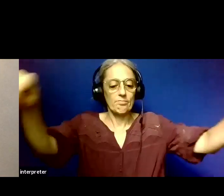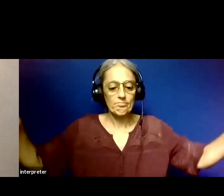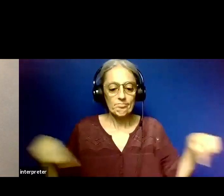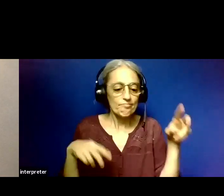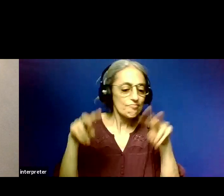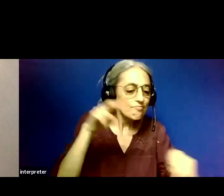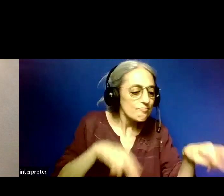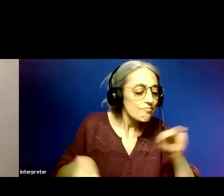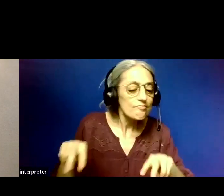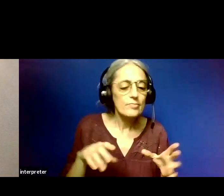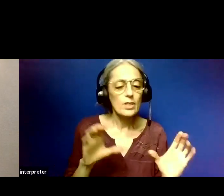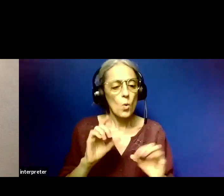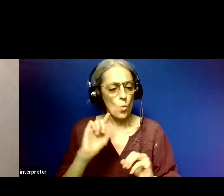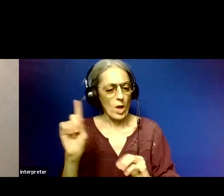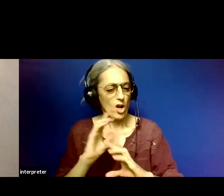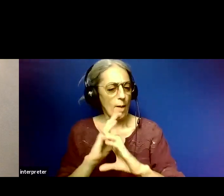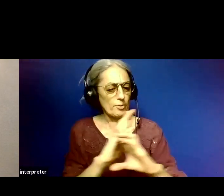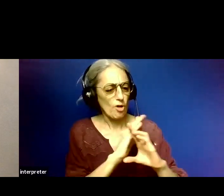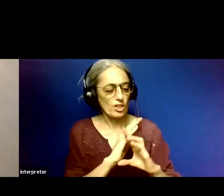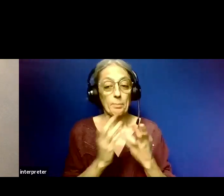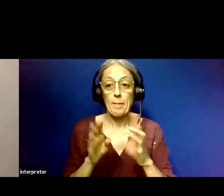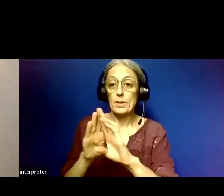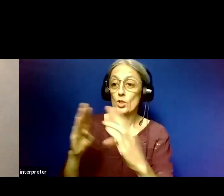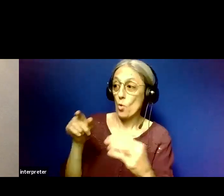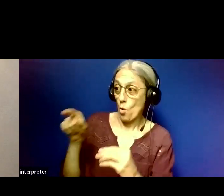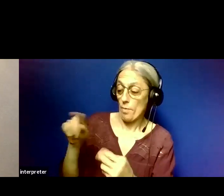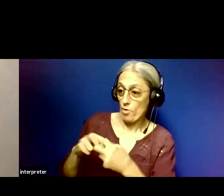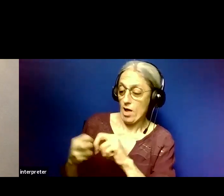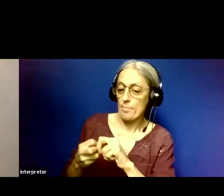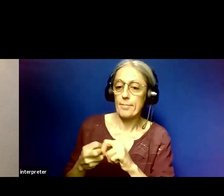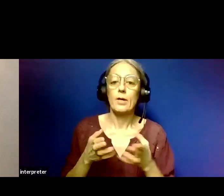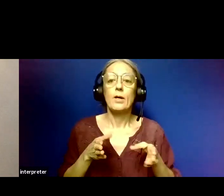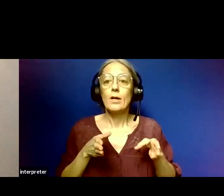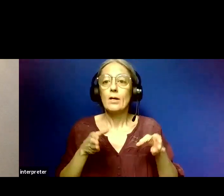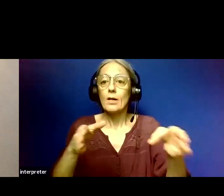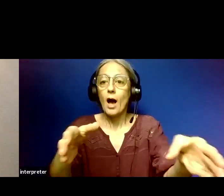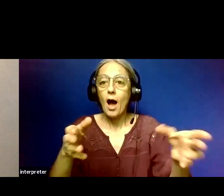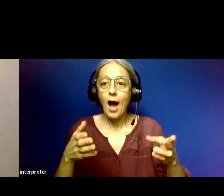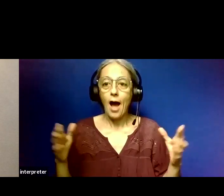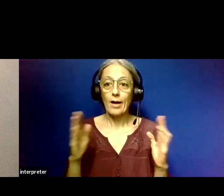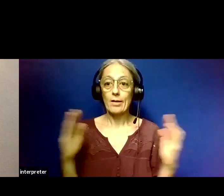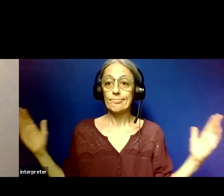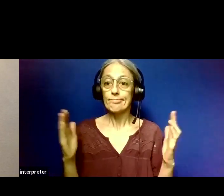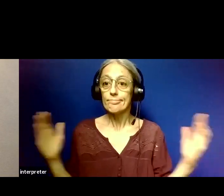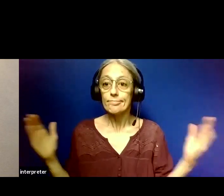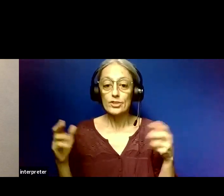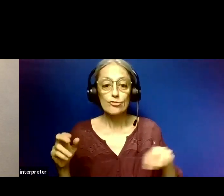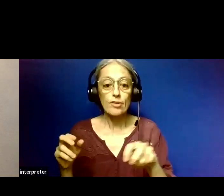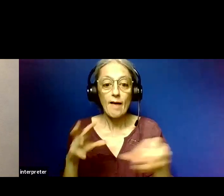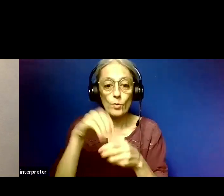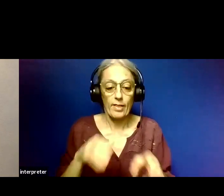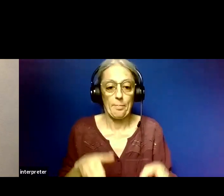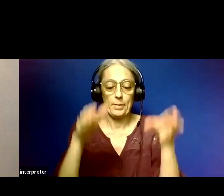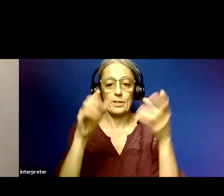width of doors or routes of travel. Pay careful attention to restrooms. Is there room for an ADA